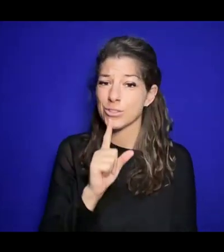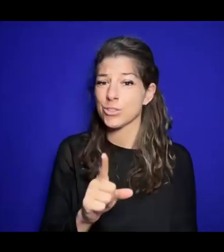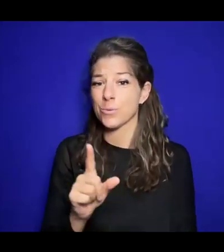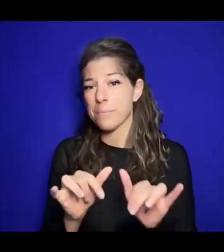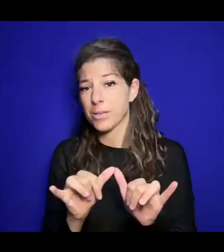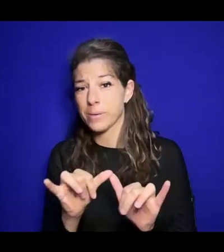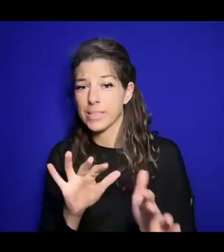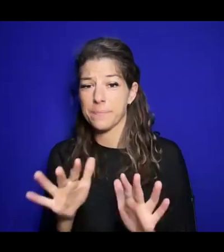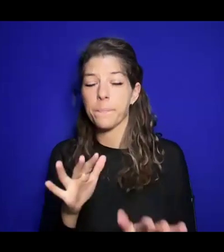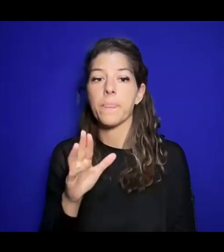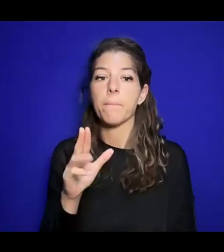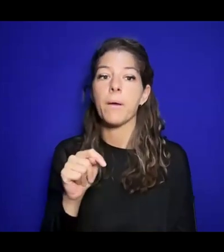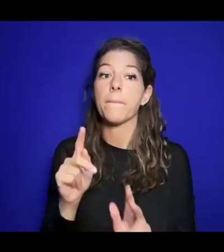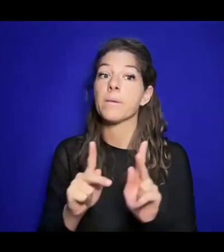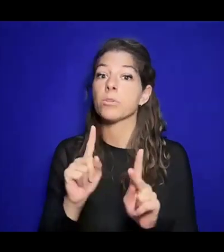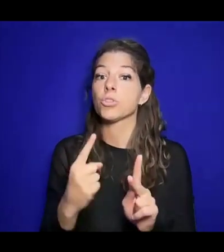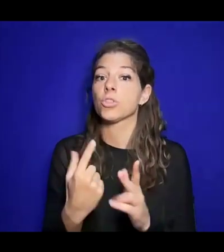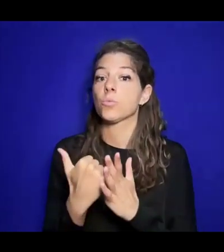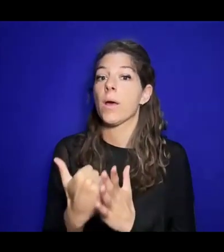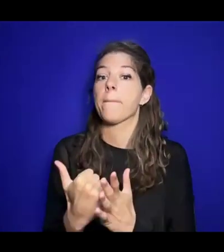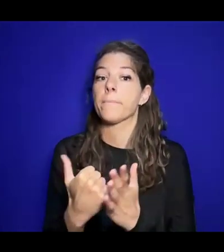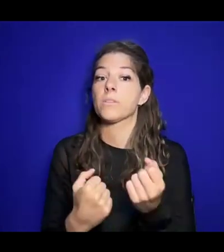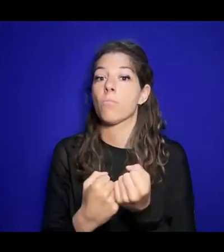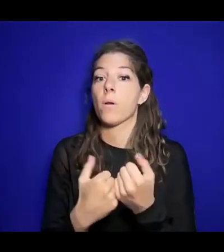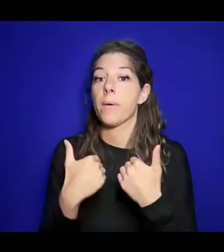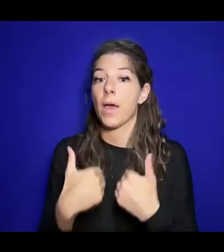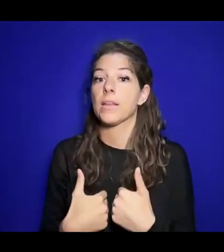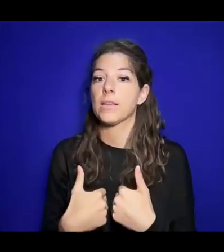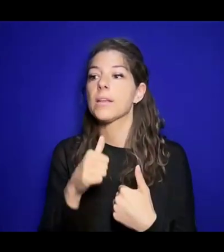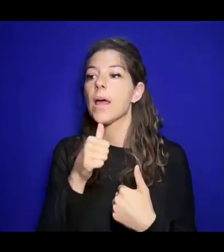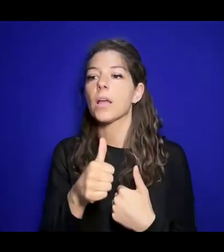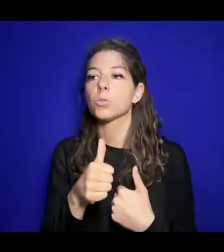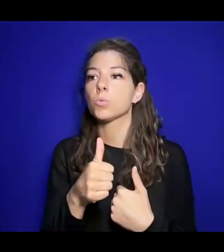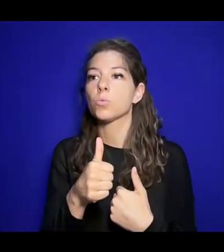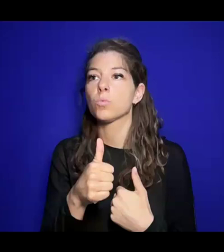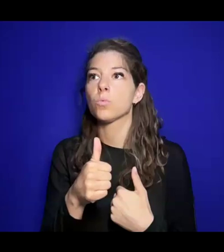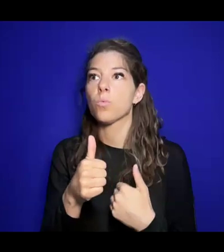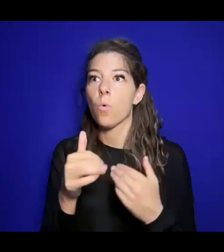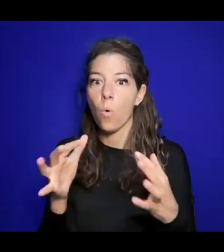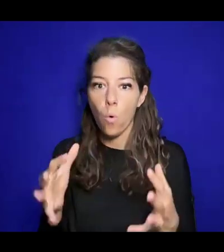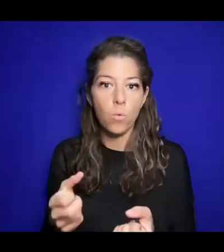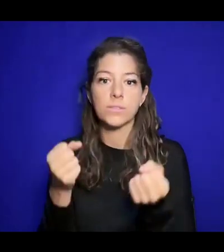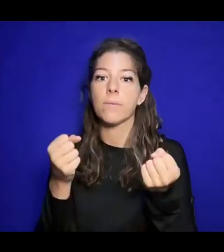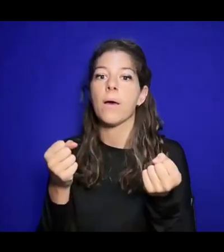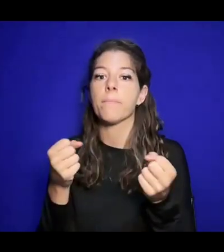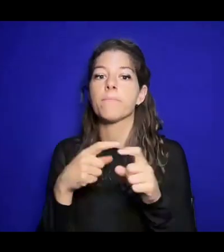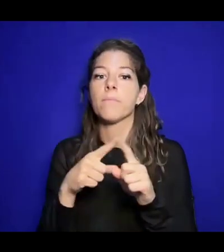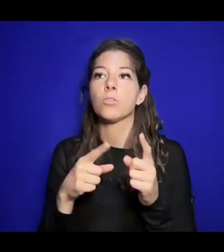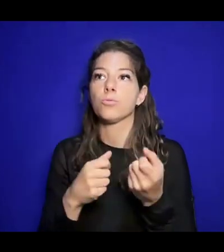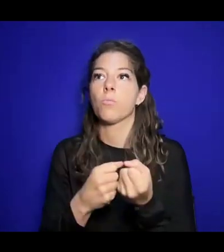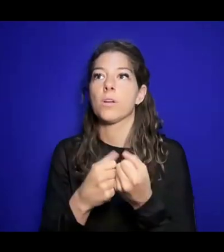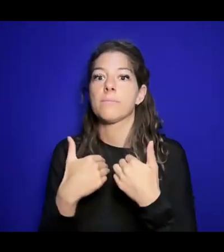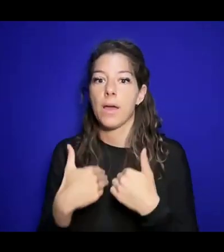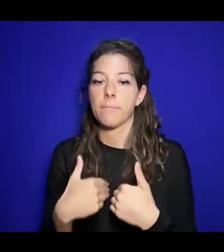measurements. But with people just to help support his body, not to necessarily hold him up, but to support his